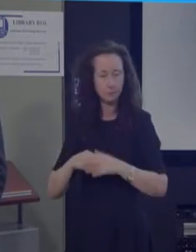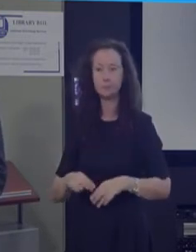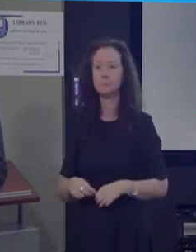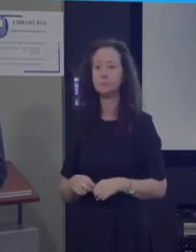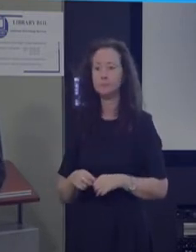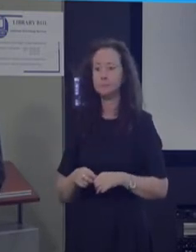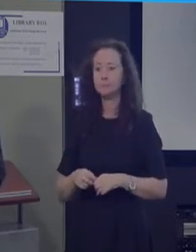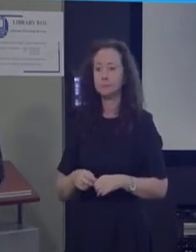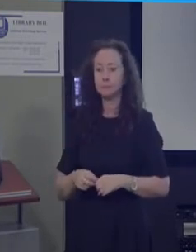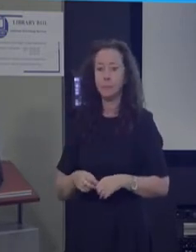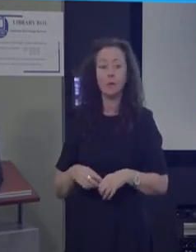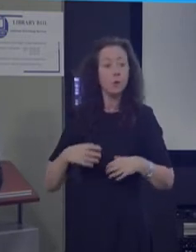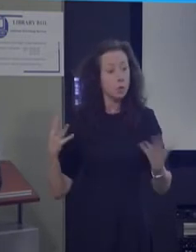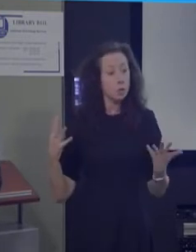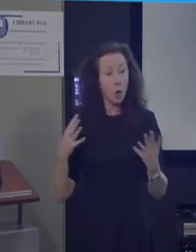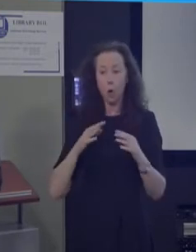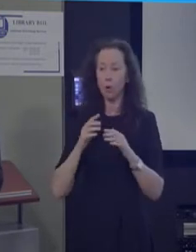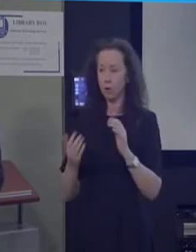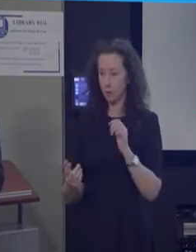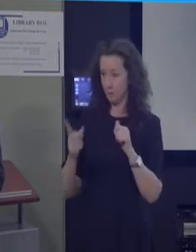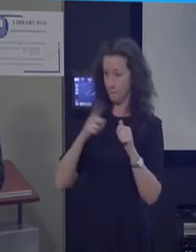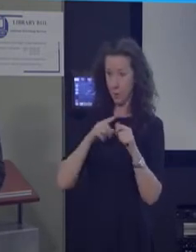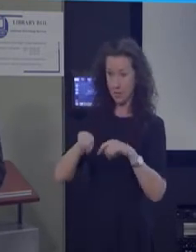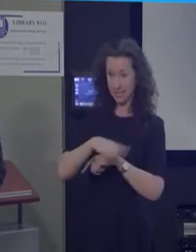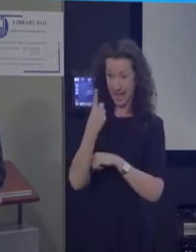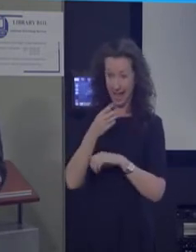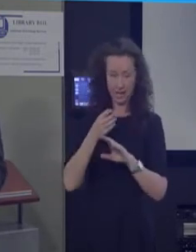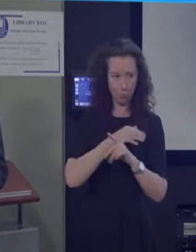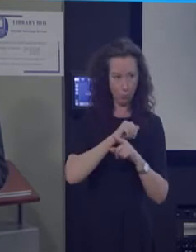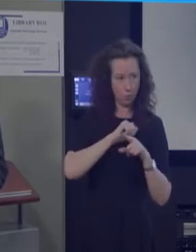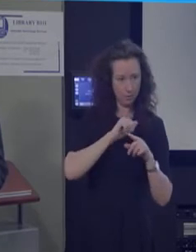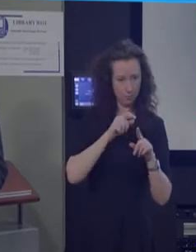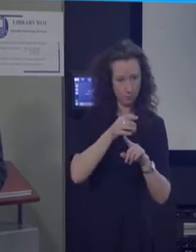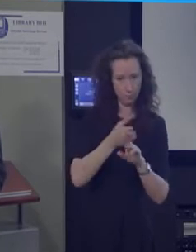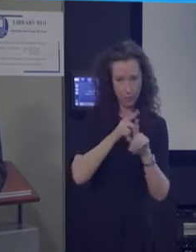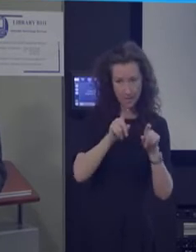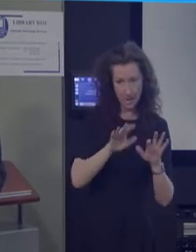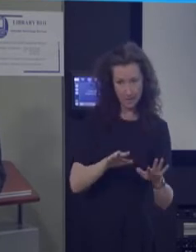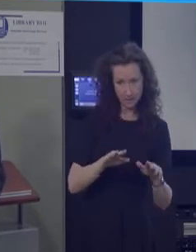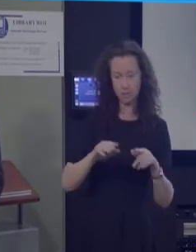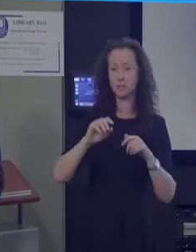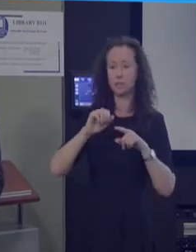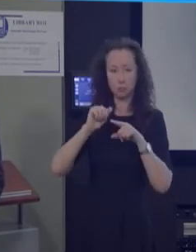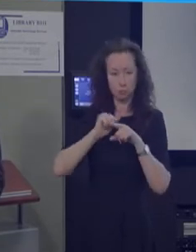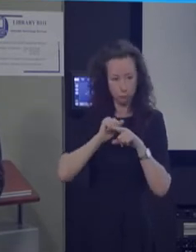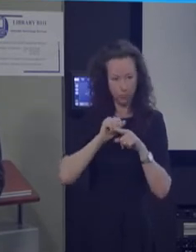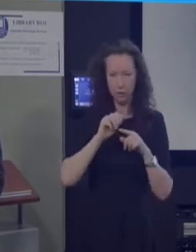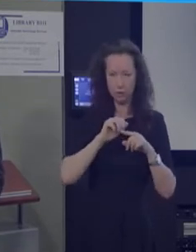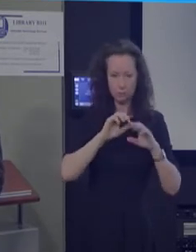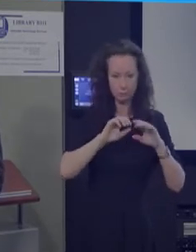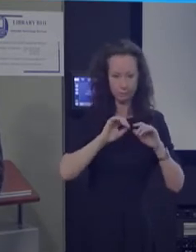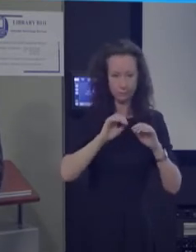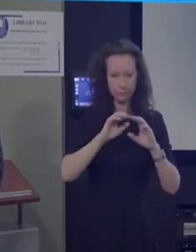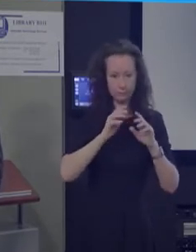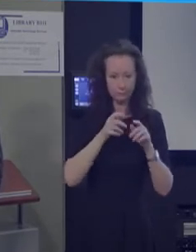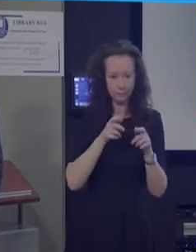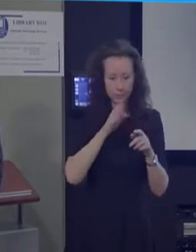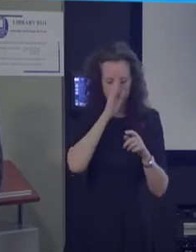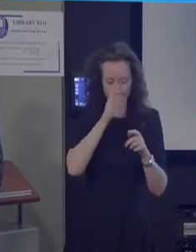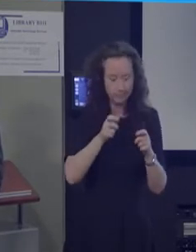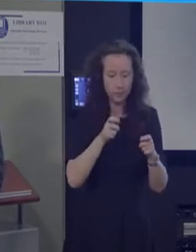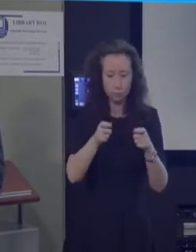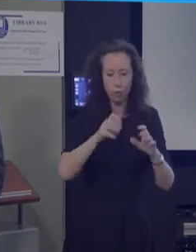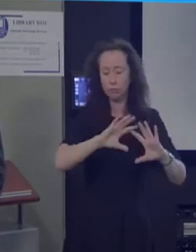is, on the first day we do a pre-test, and both the training and the control group, they don't get any feedback. Then in the